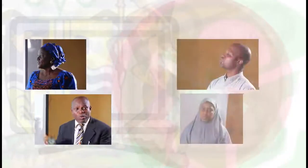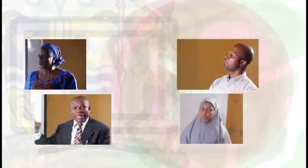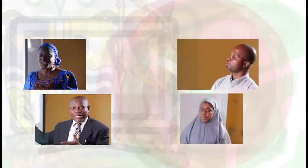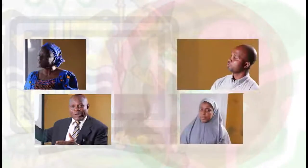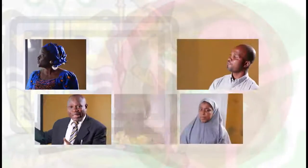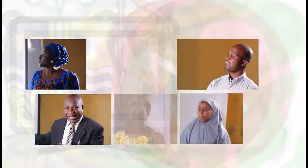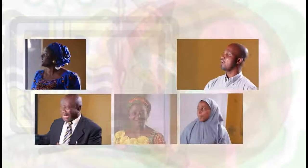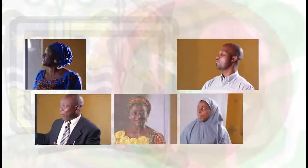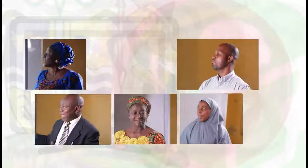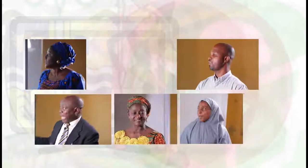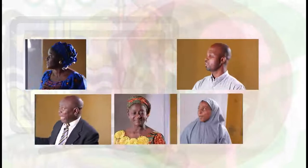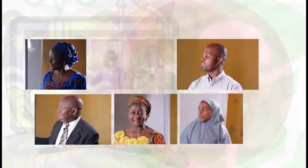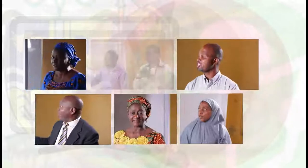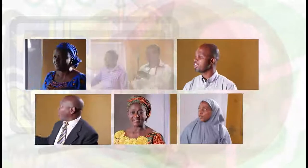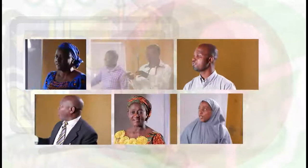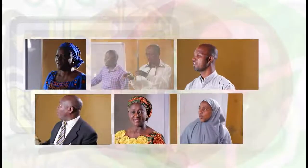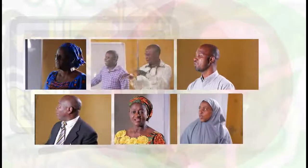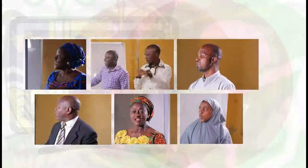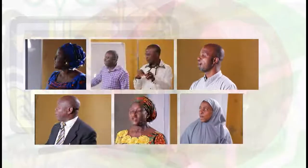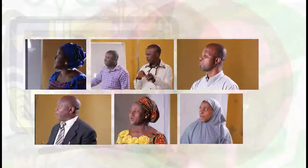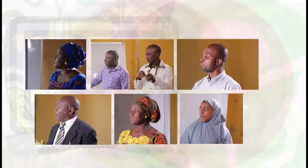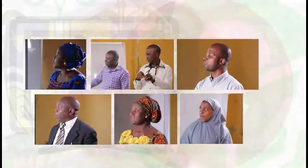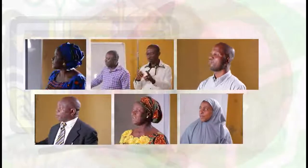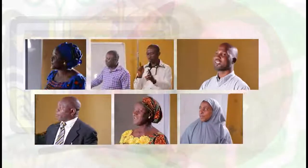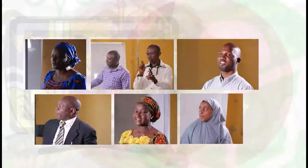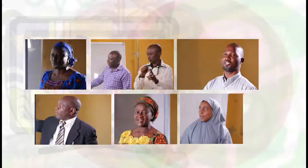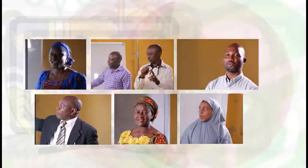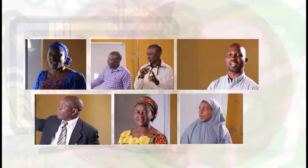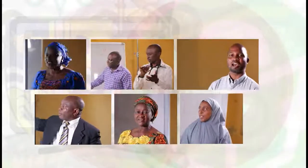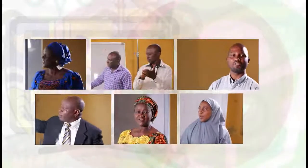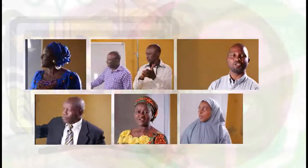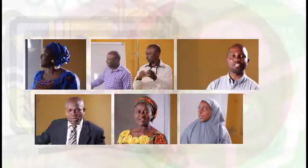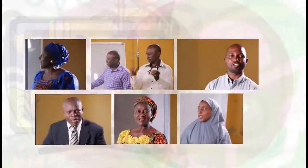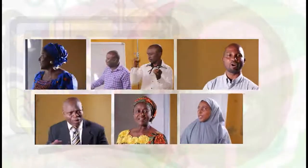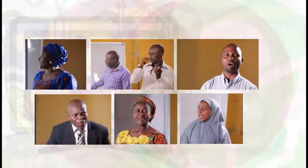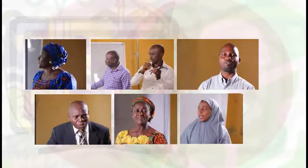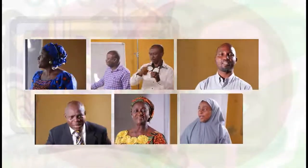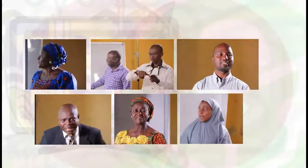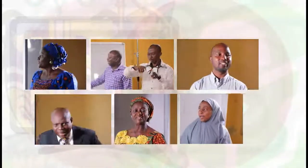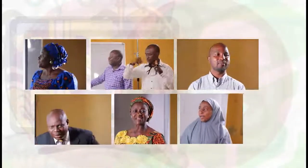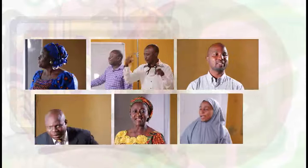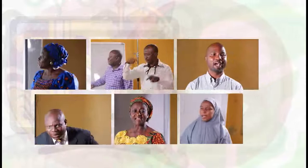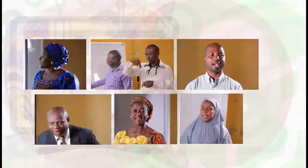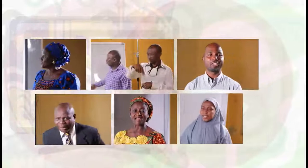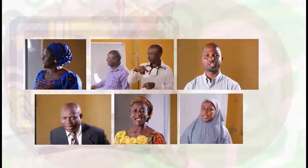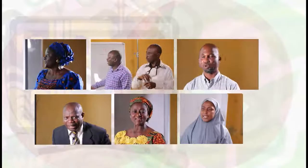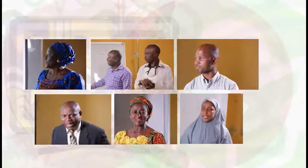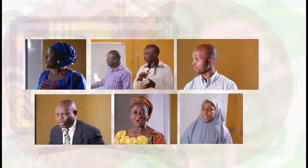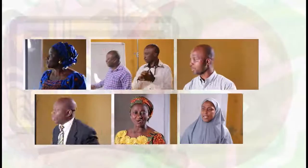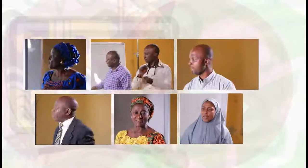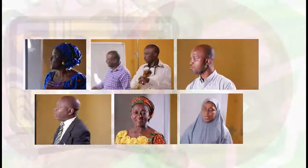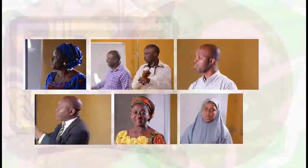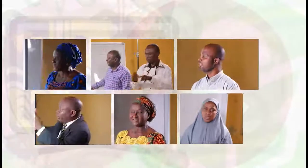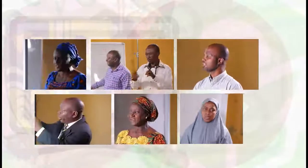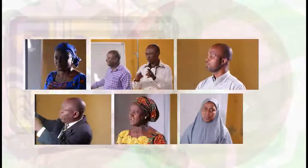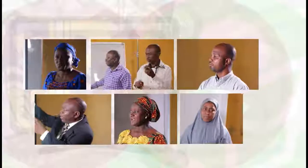to the next point. We should ensure whatever we see is clear. That means work is being